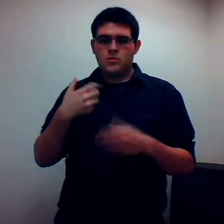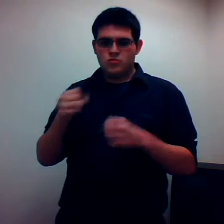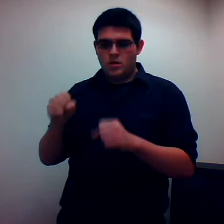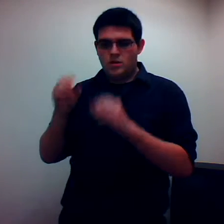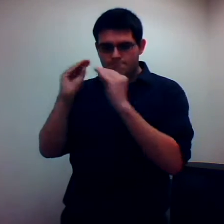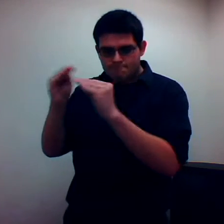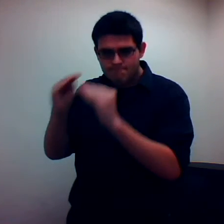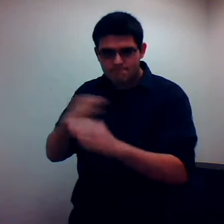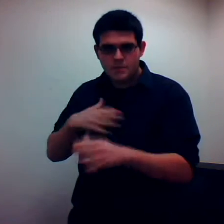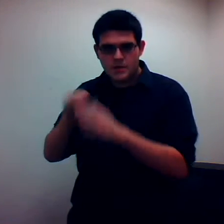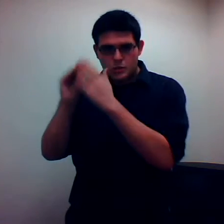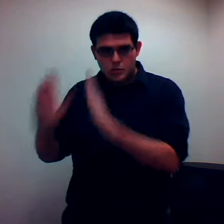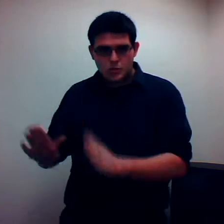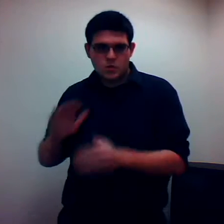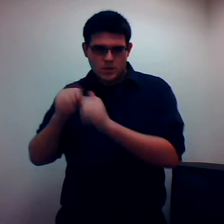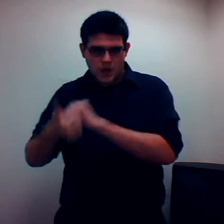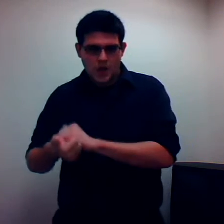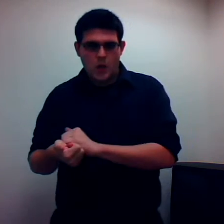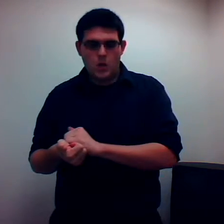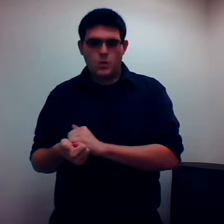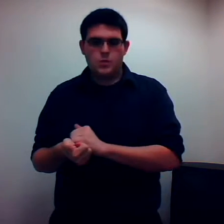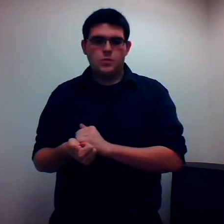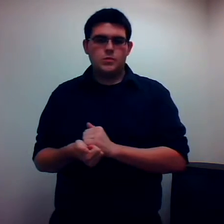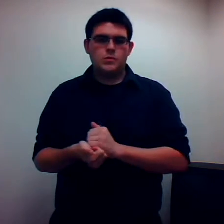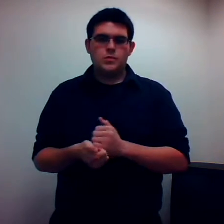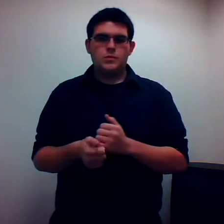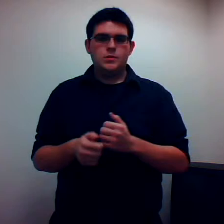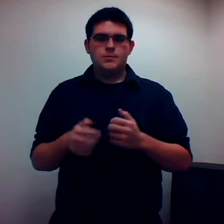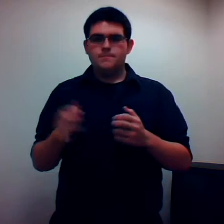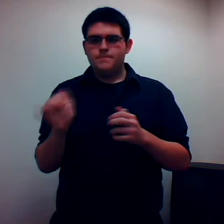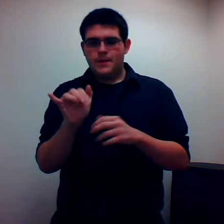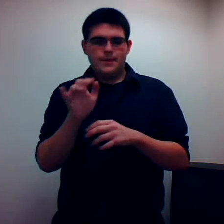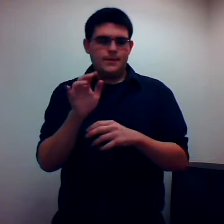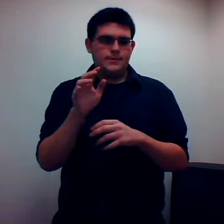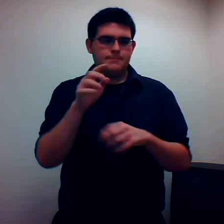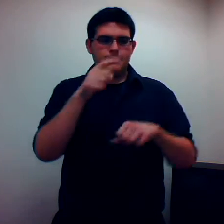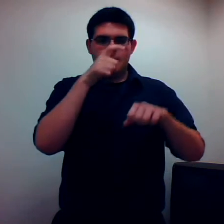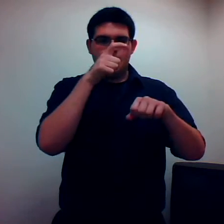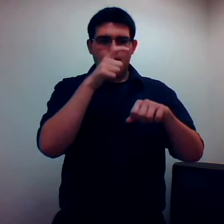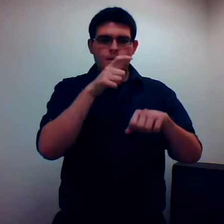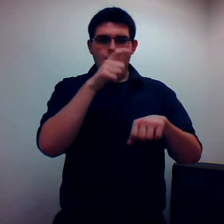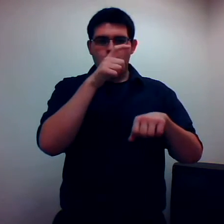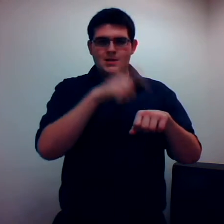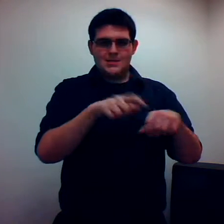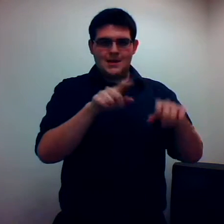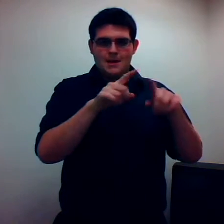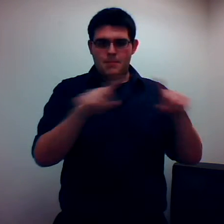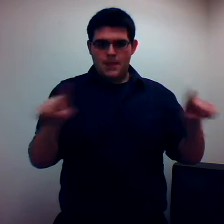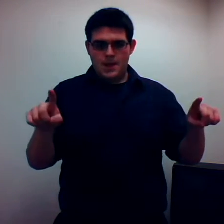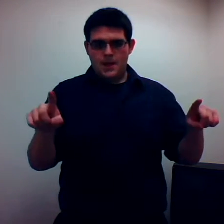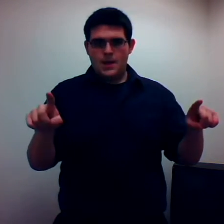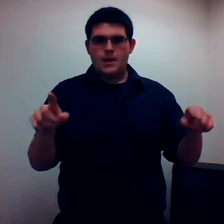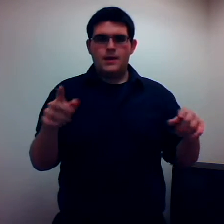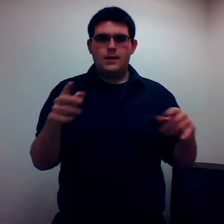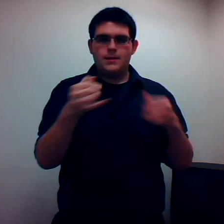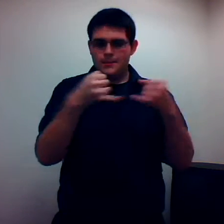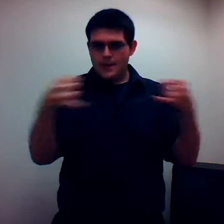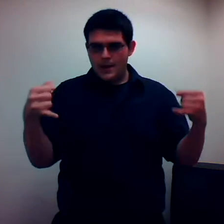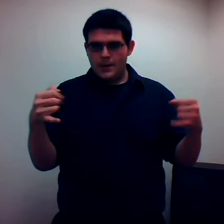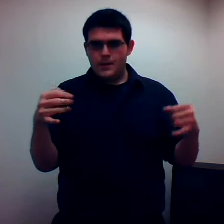number of things. It could be a timeline, it could be clustering. It depends on what the pattern of organization was in that reading that they were doing, and often